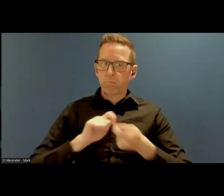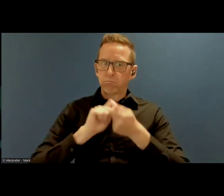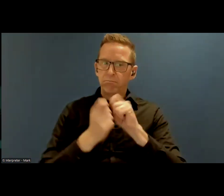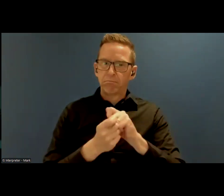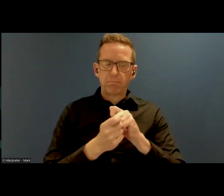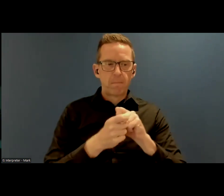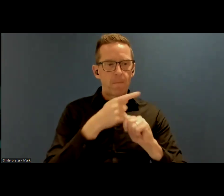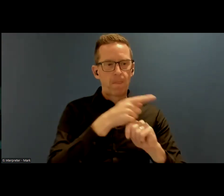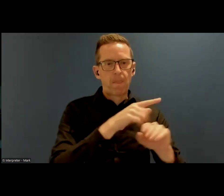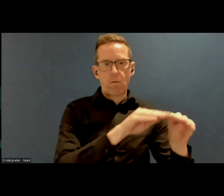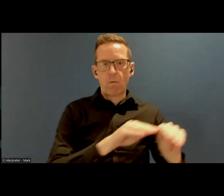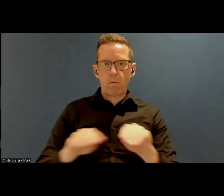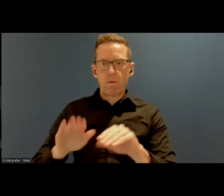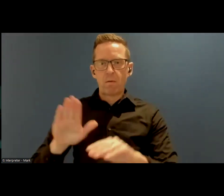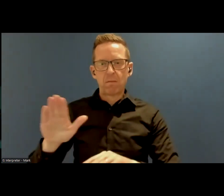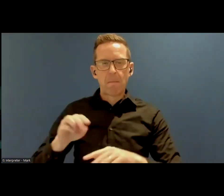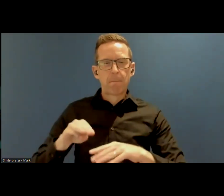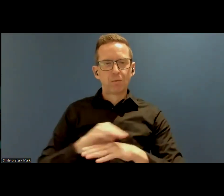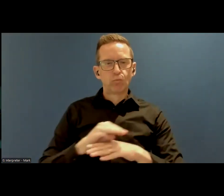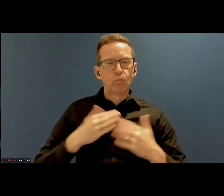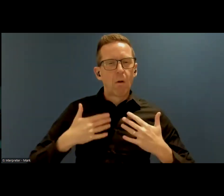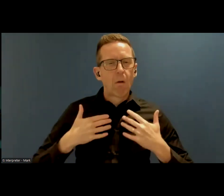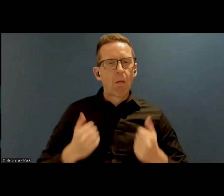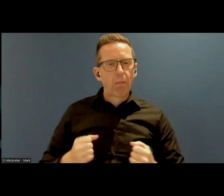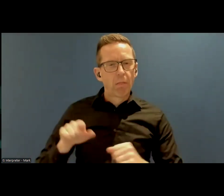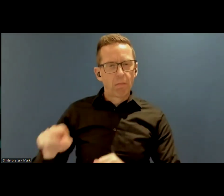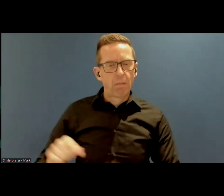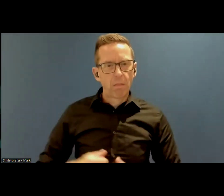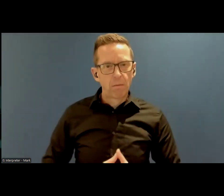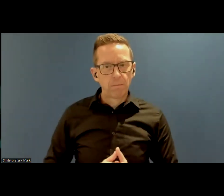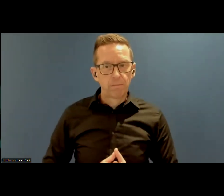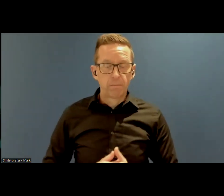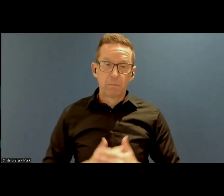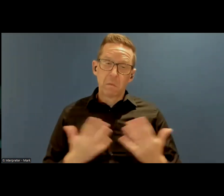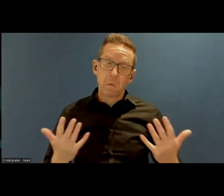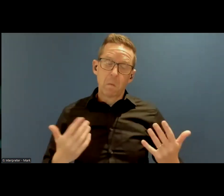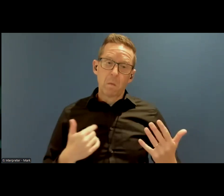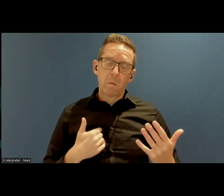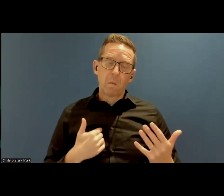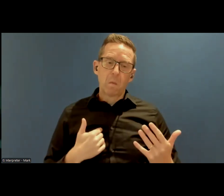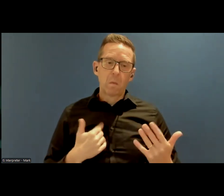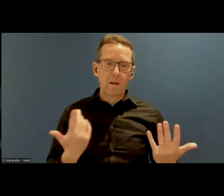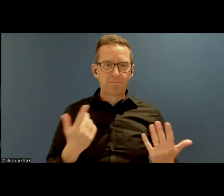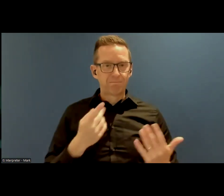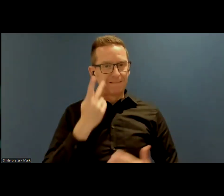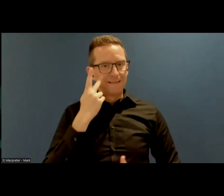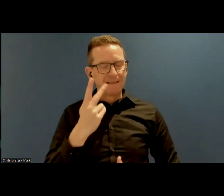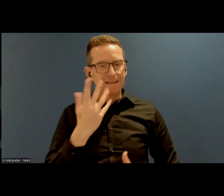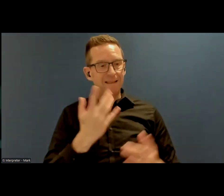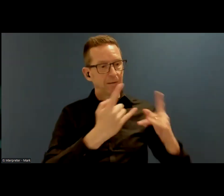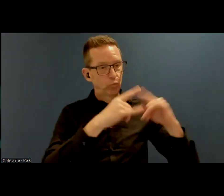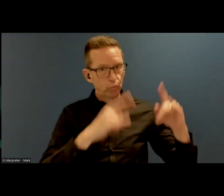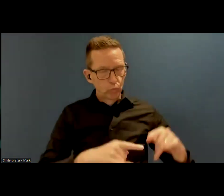the Ministry of Health. So this is just a clear example of how institutions that have